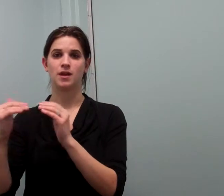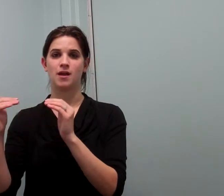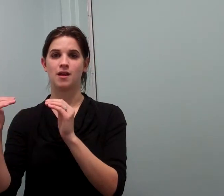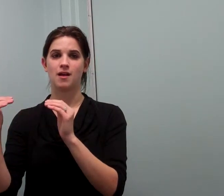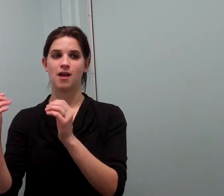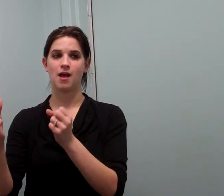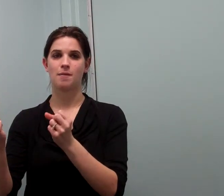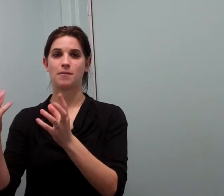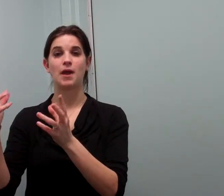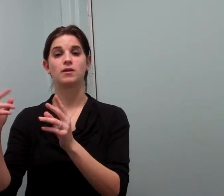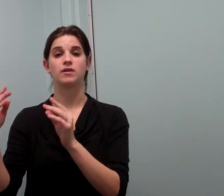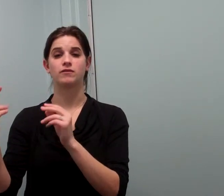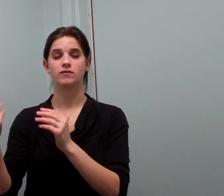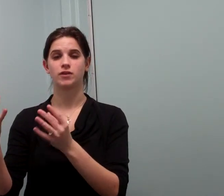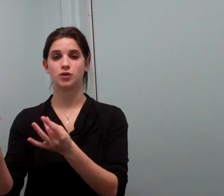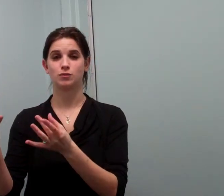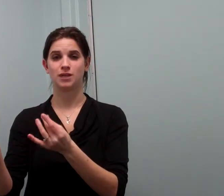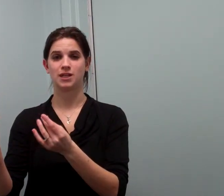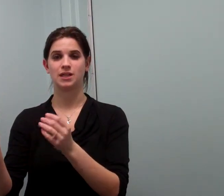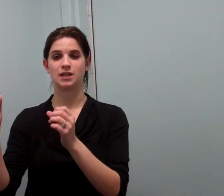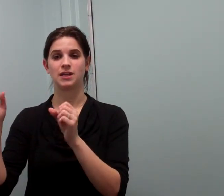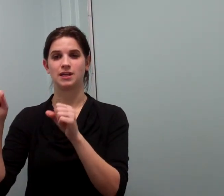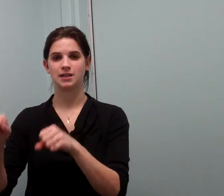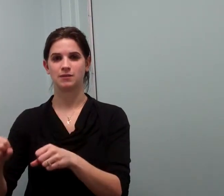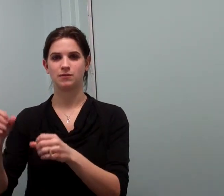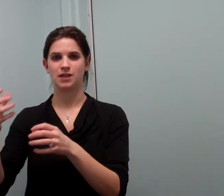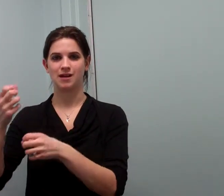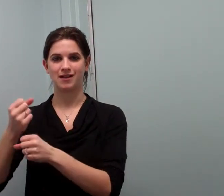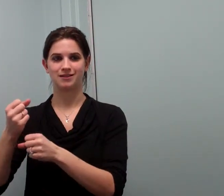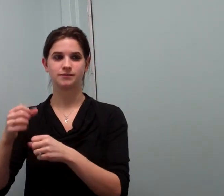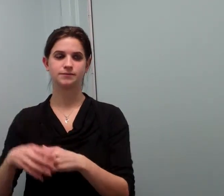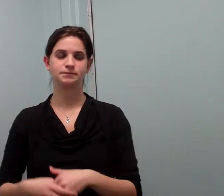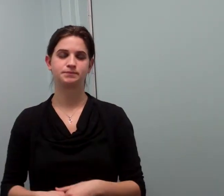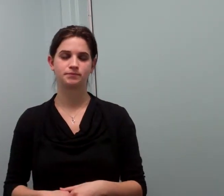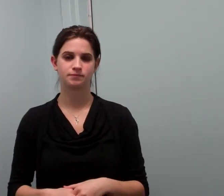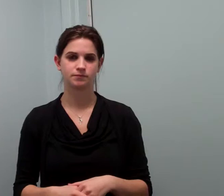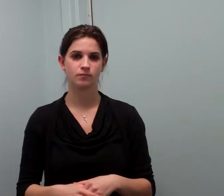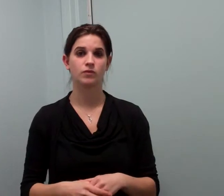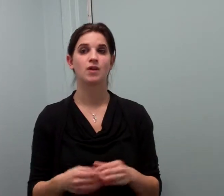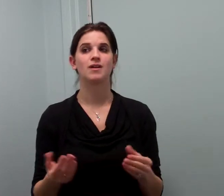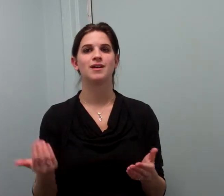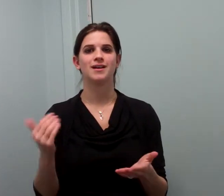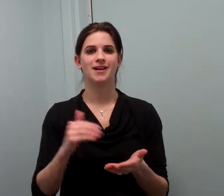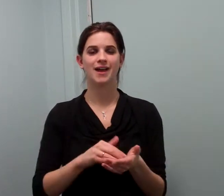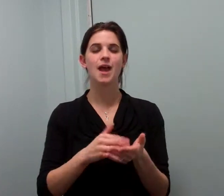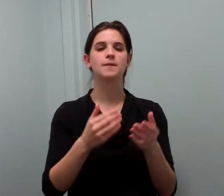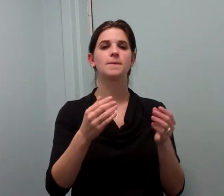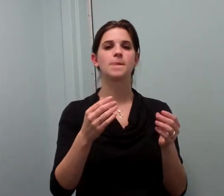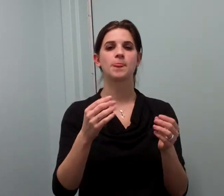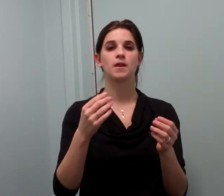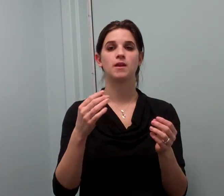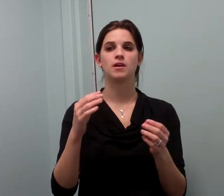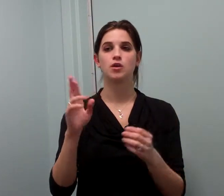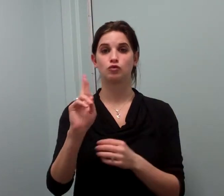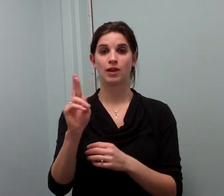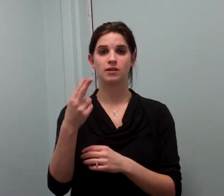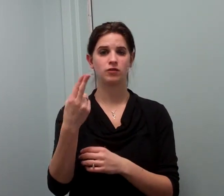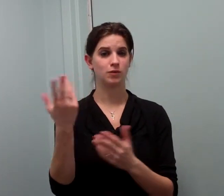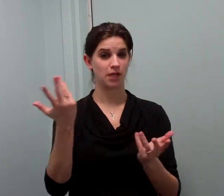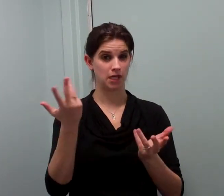Measure of the amount of water vapor actually in the air compared with the maximum that the air can hold at a certain temperature. Now,